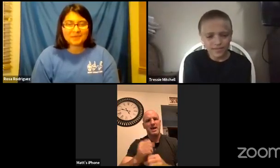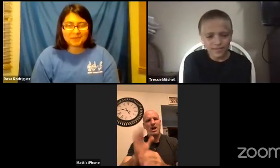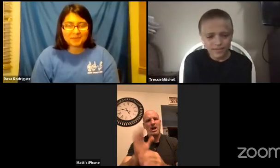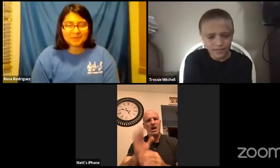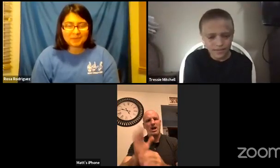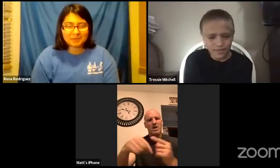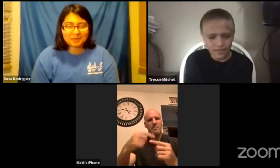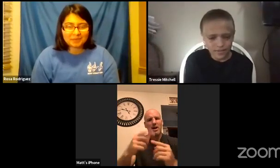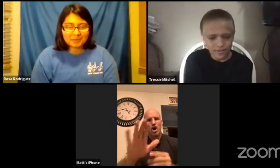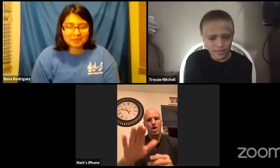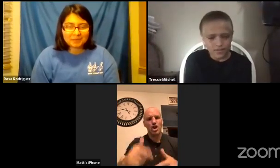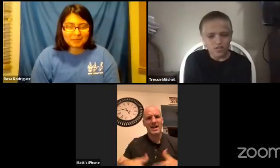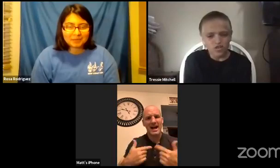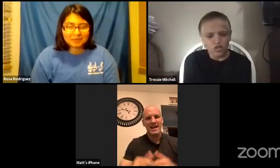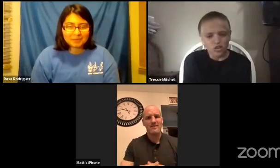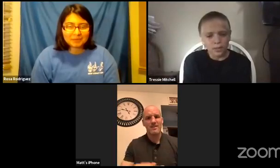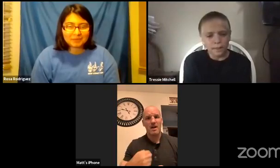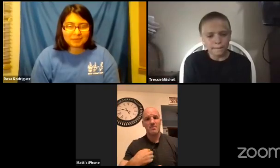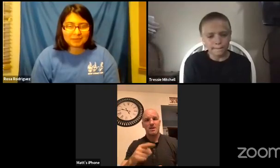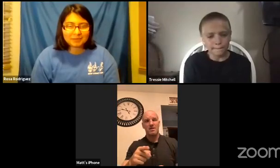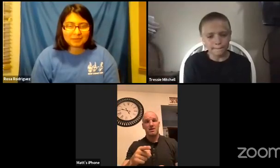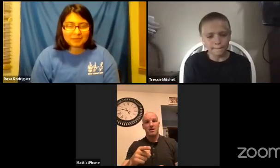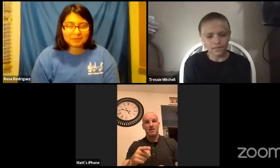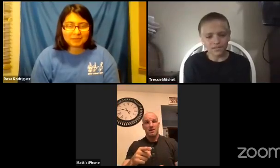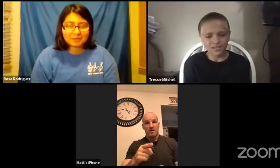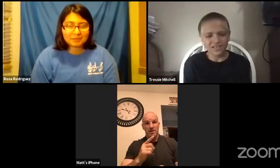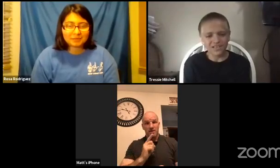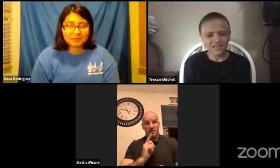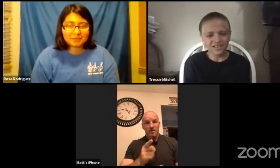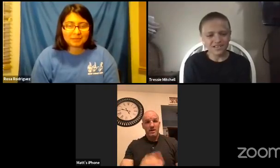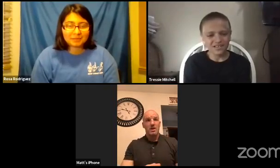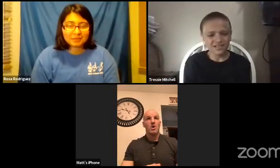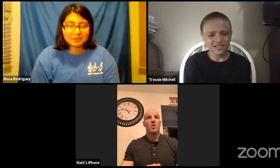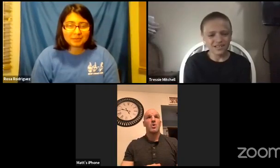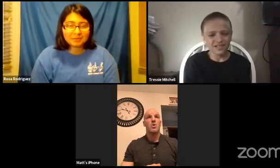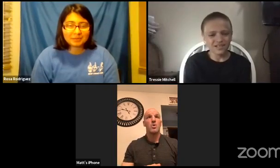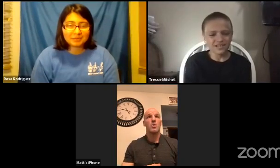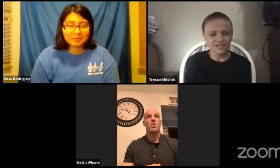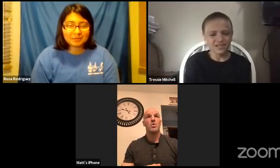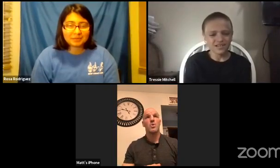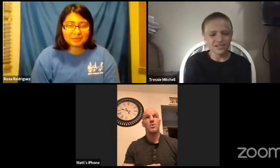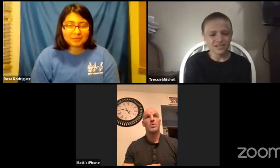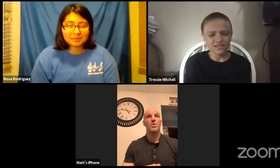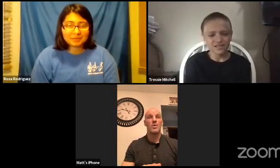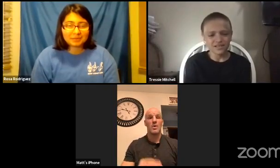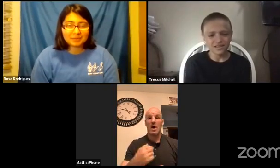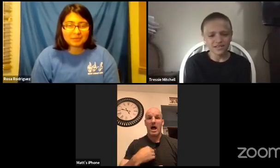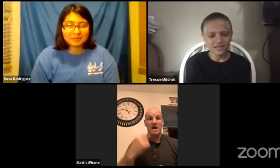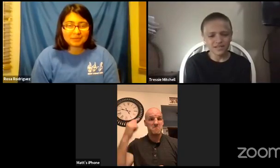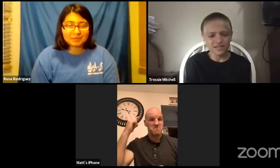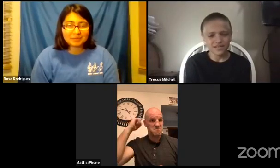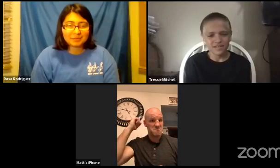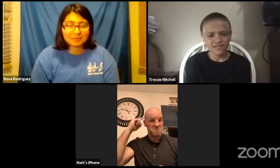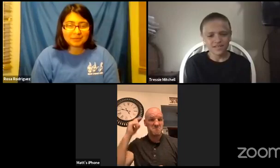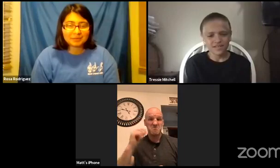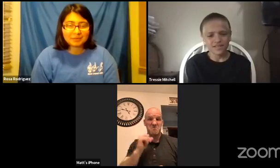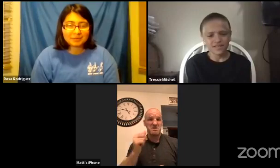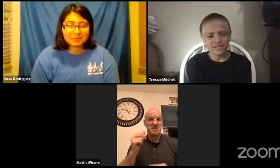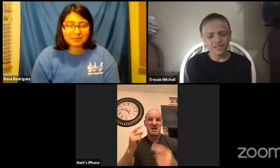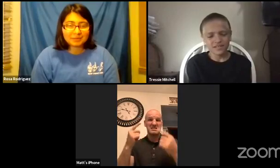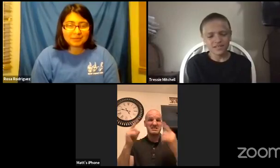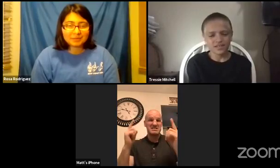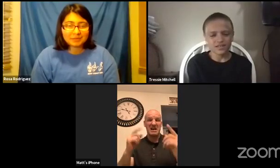my sign name, Hammer. And he asked me what he could learn about my life. And